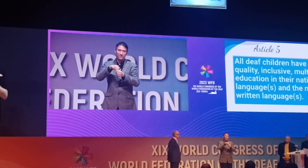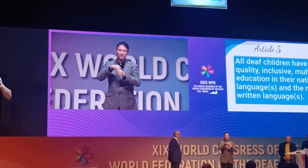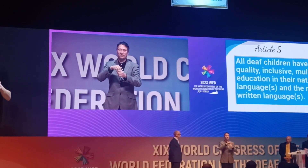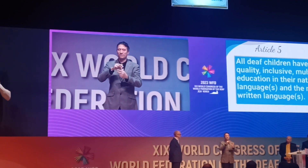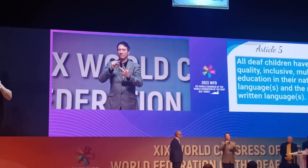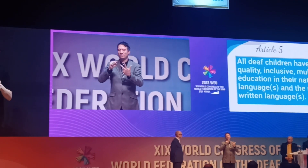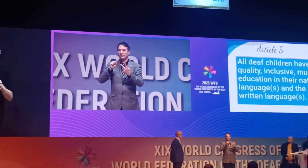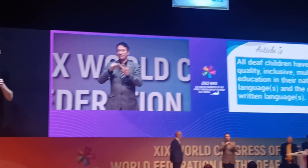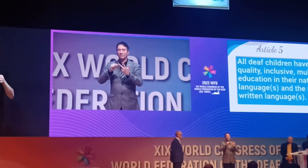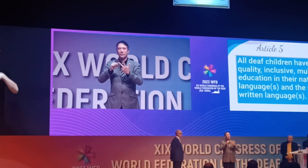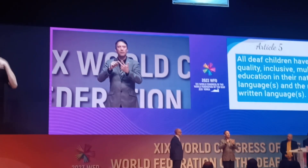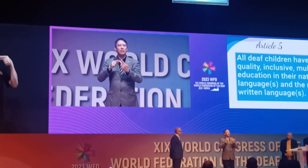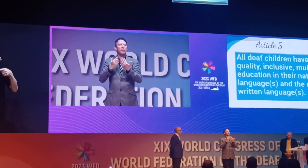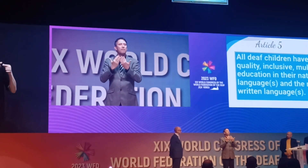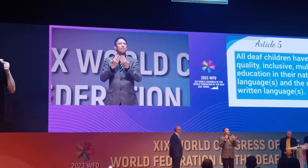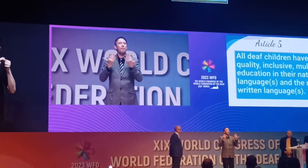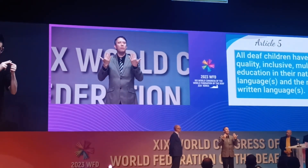inclusive,